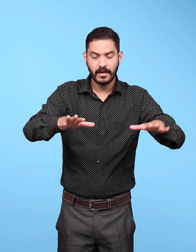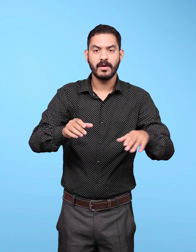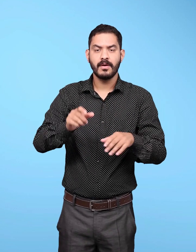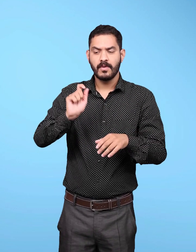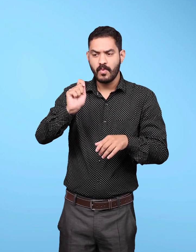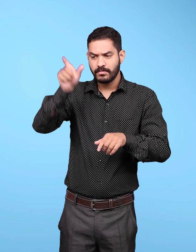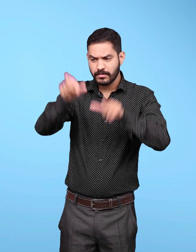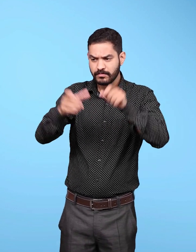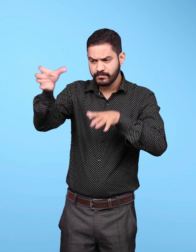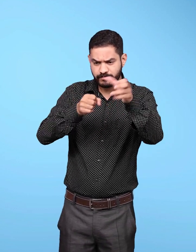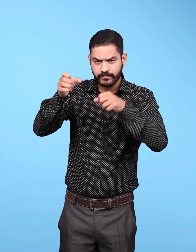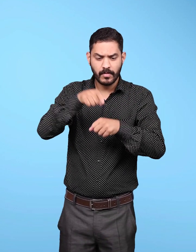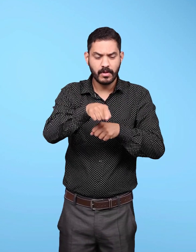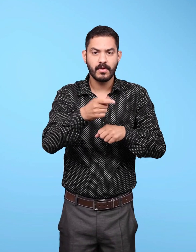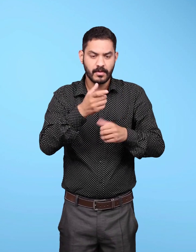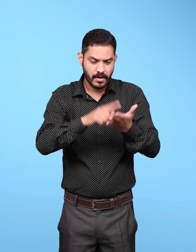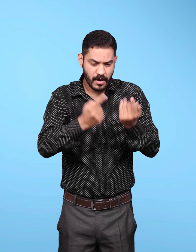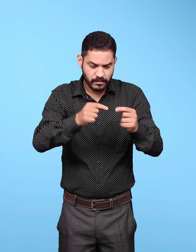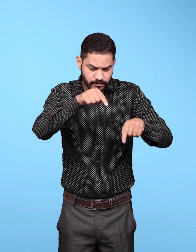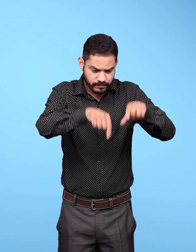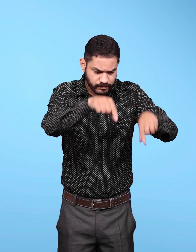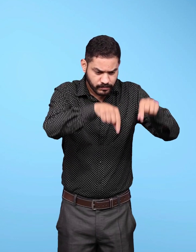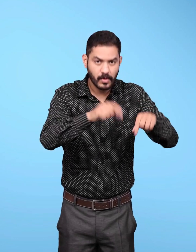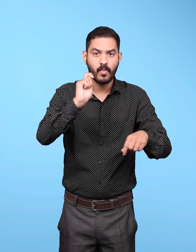and hired workers to cultivate the land.